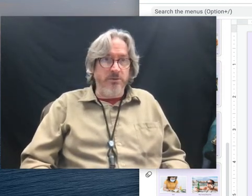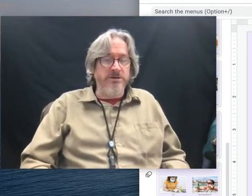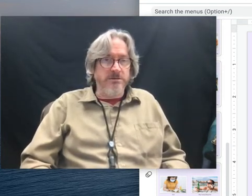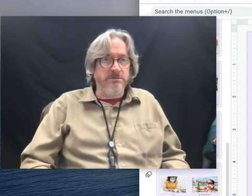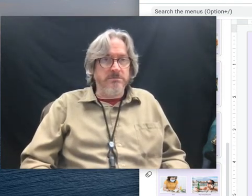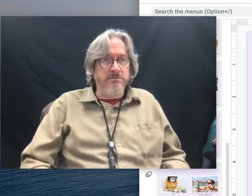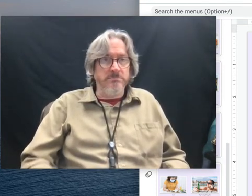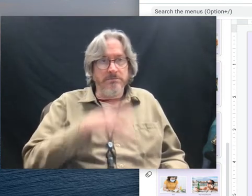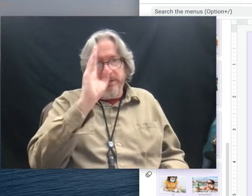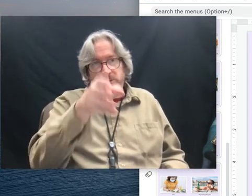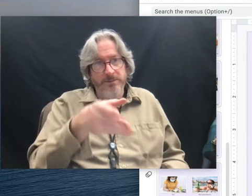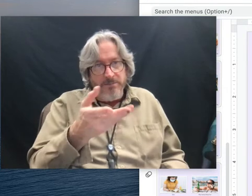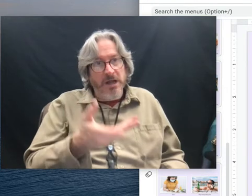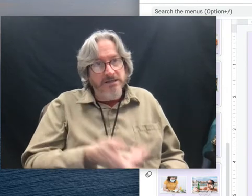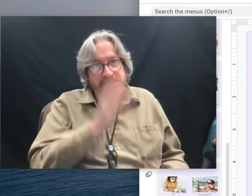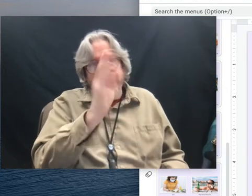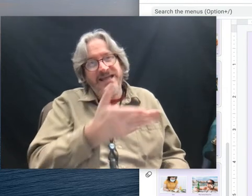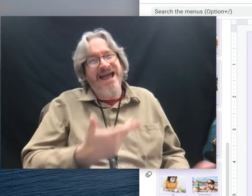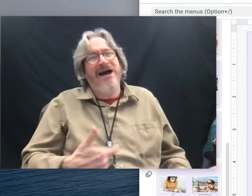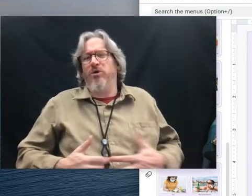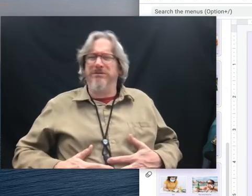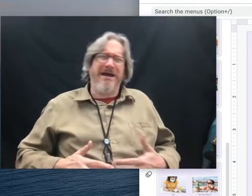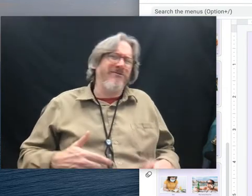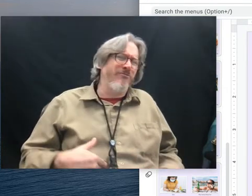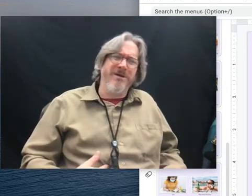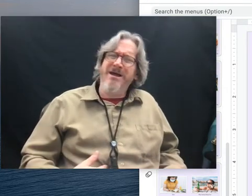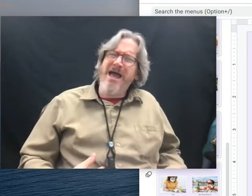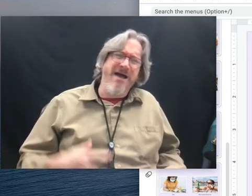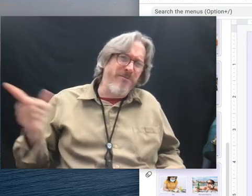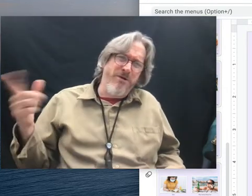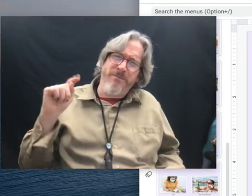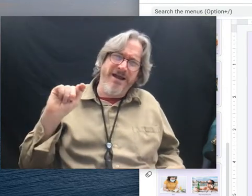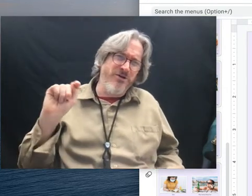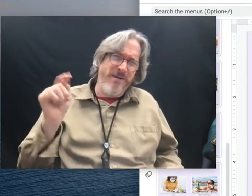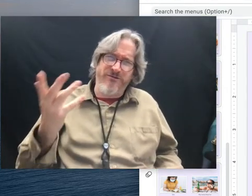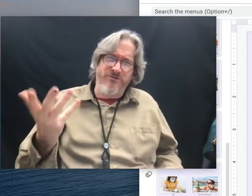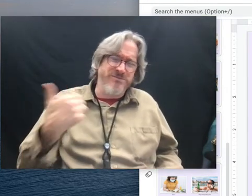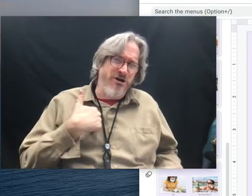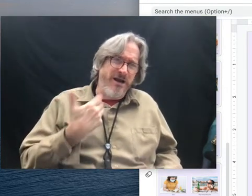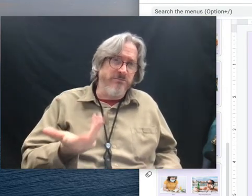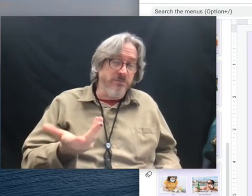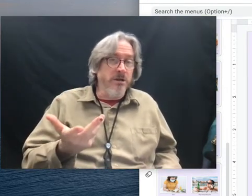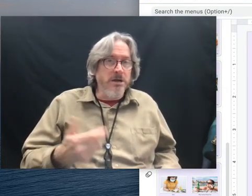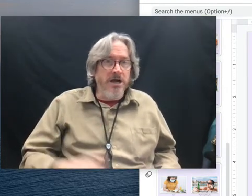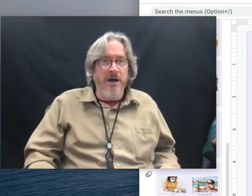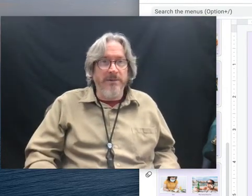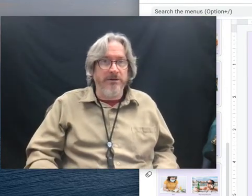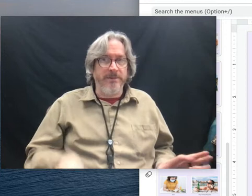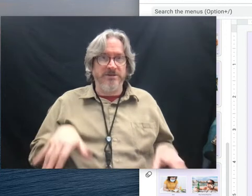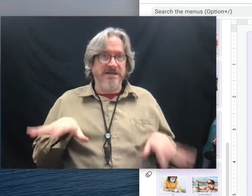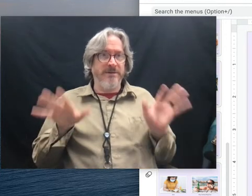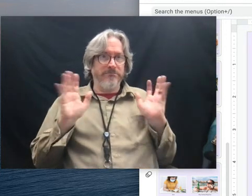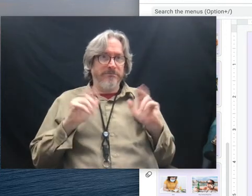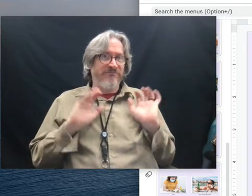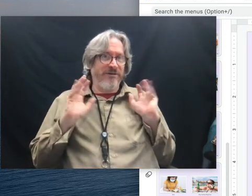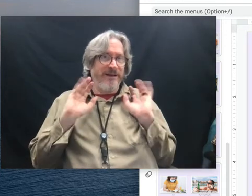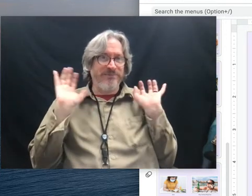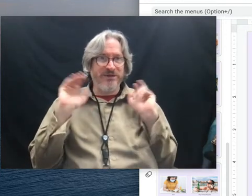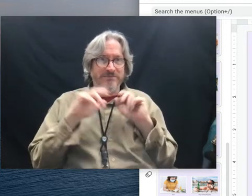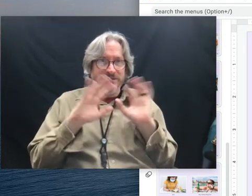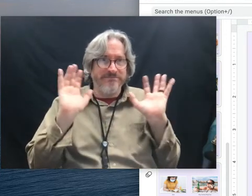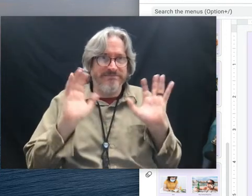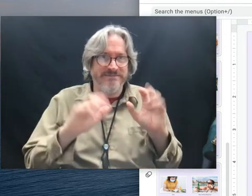ASL, people would be blunt and say, yeah, having a problem, I had to go to the bathroom, sorry. Hearing people tend to be